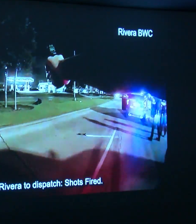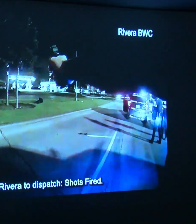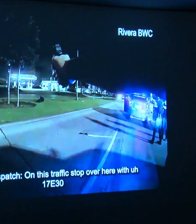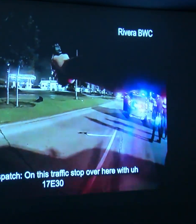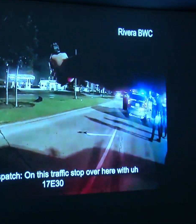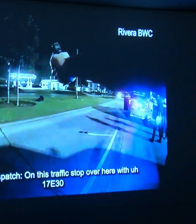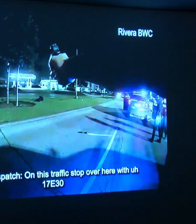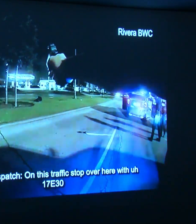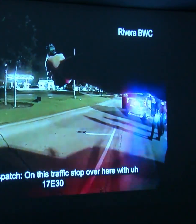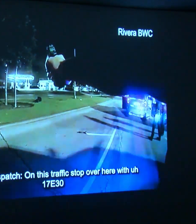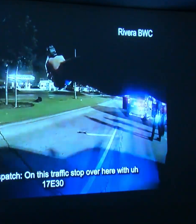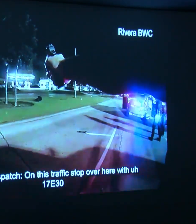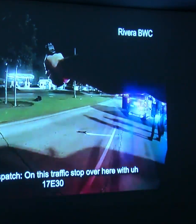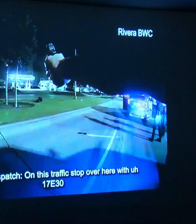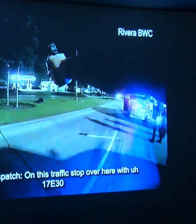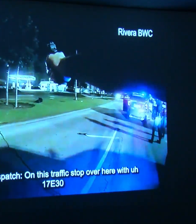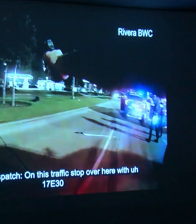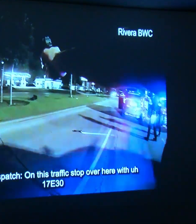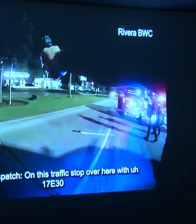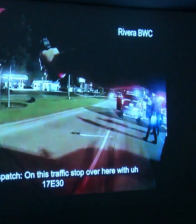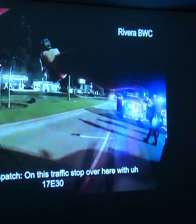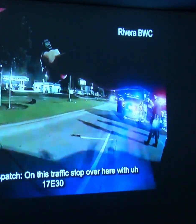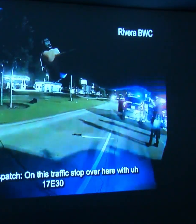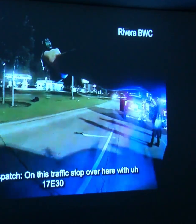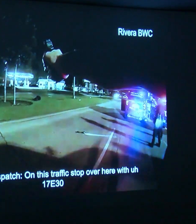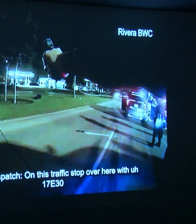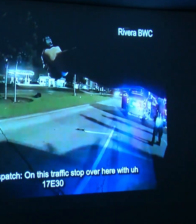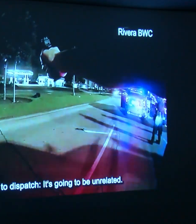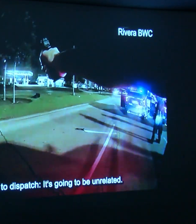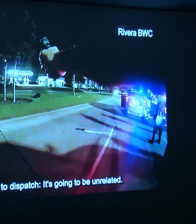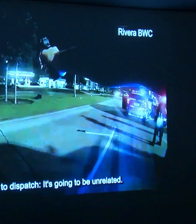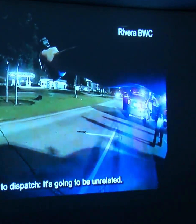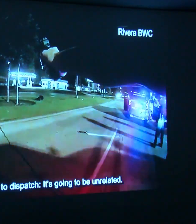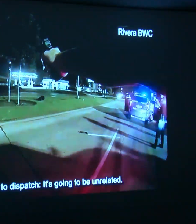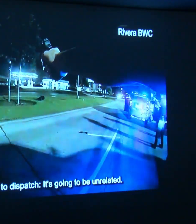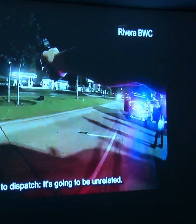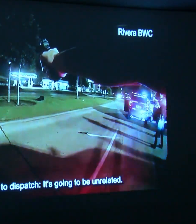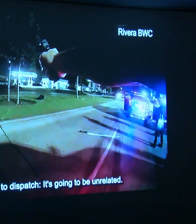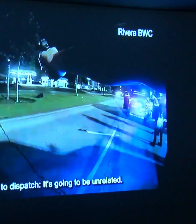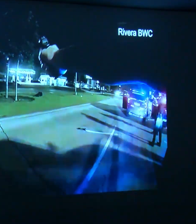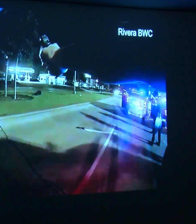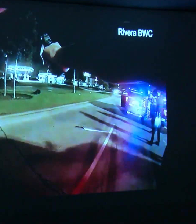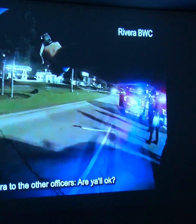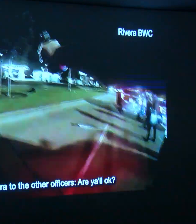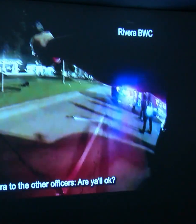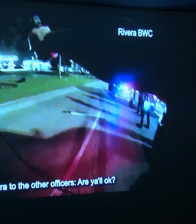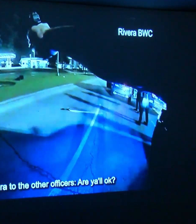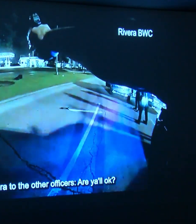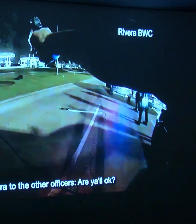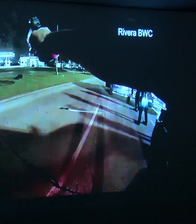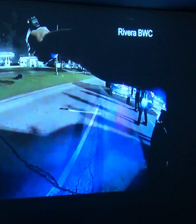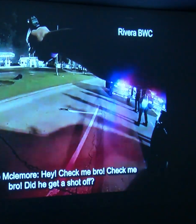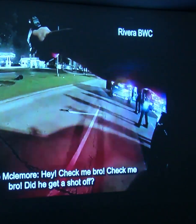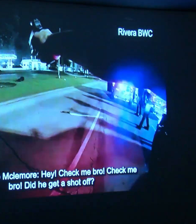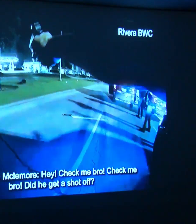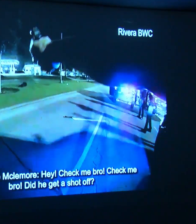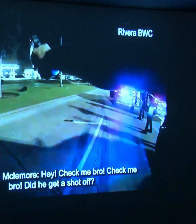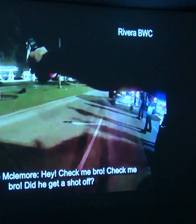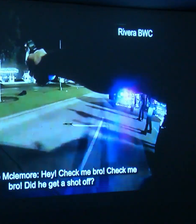Shots fired on this traffic stop over here with 17E30. It's gonna be unrelated. Are y'all okay?